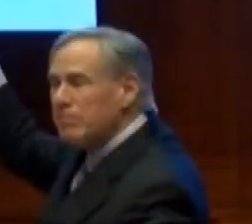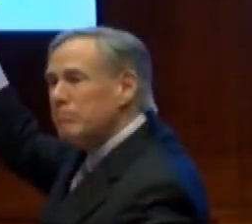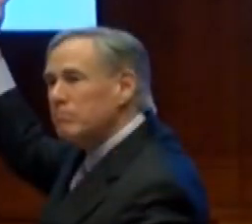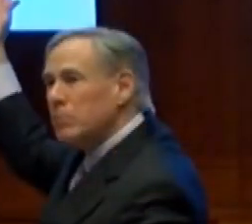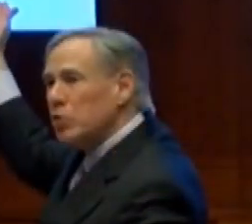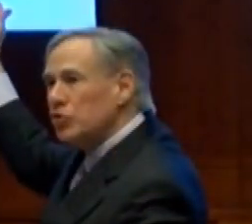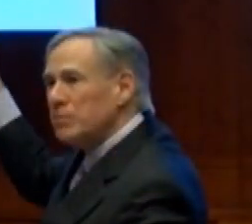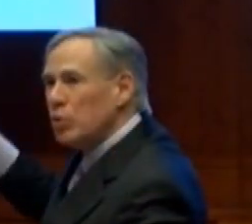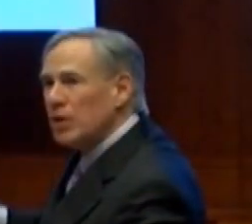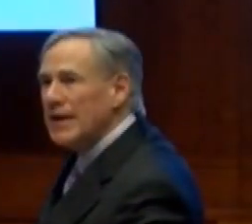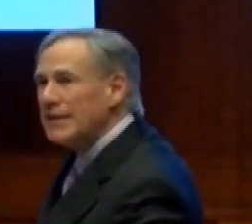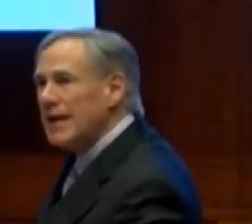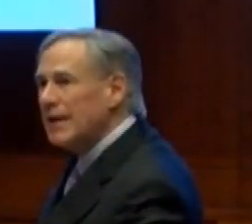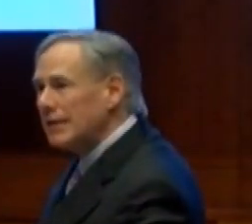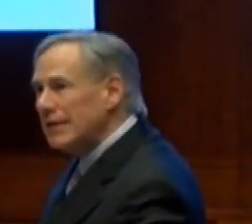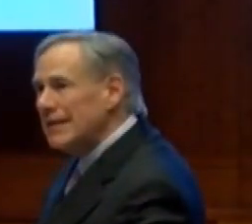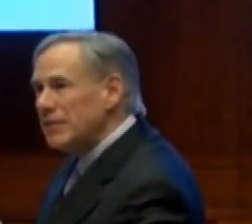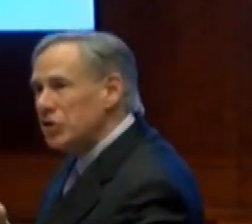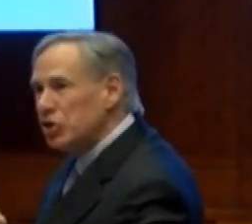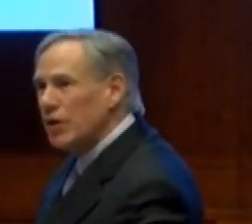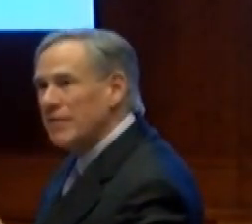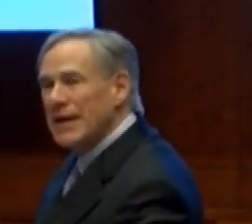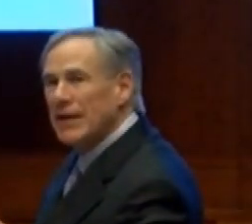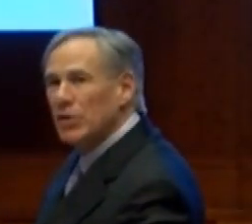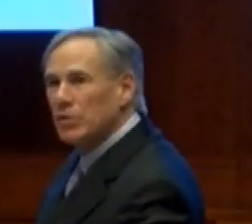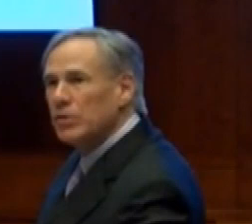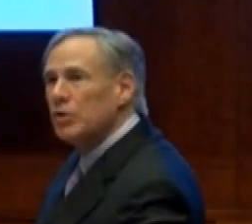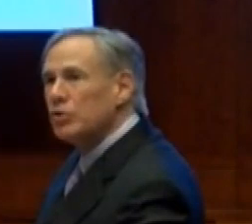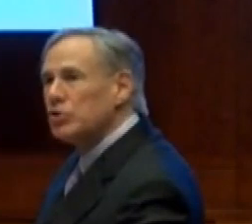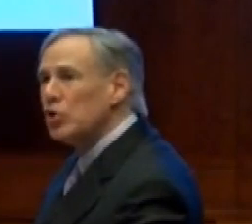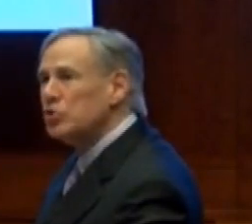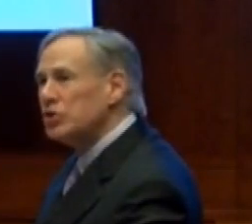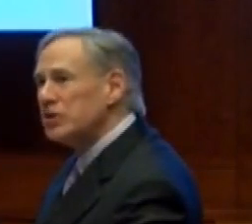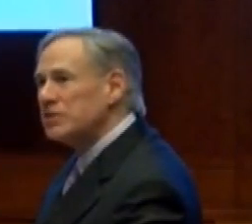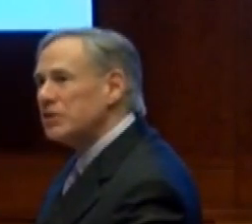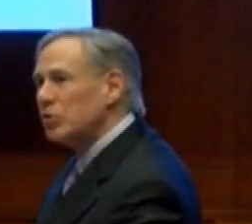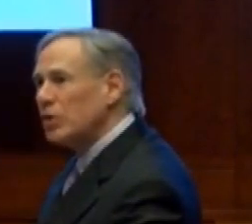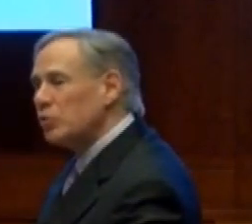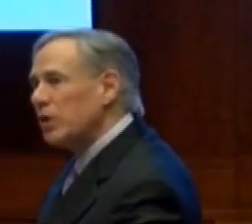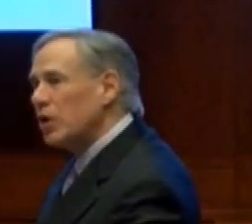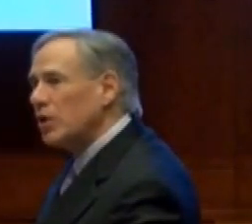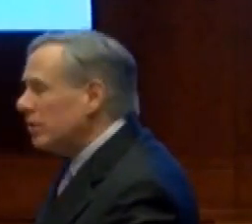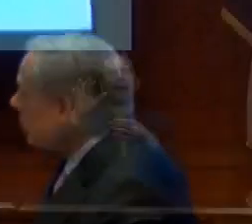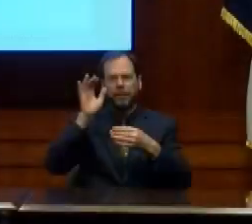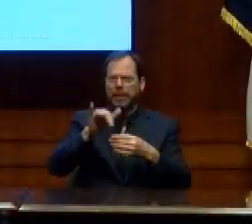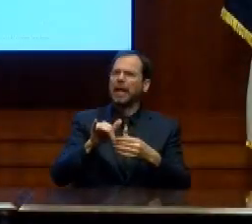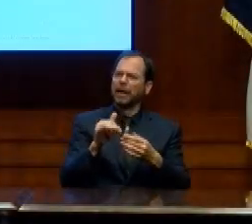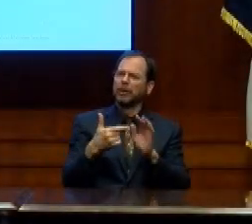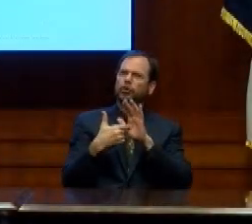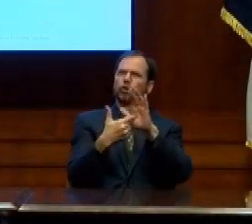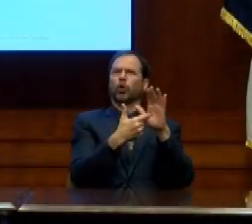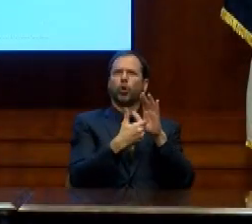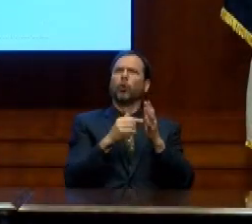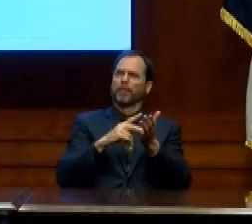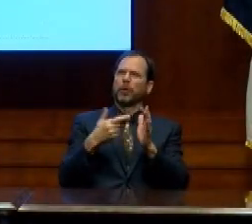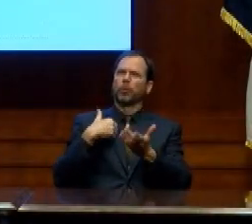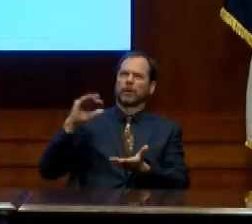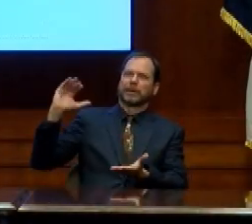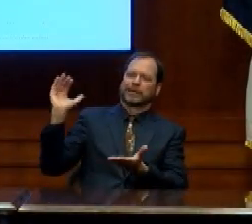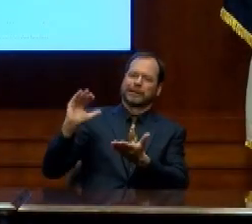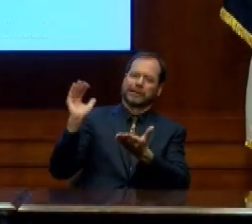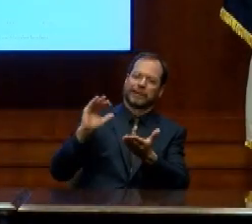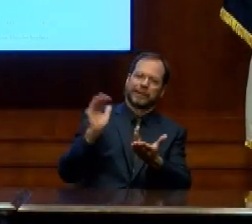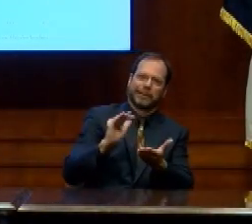more facing up, or is it more laying down? The degree of that angle shows you the extent to which we are slowing the